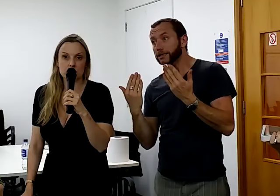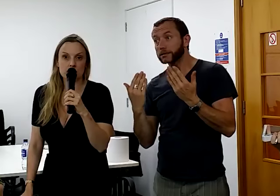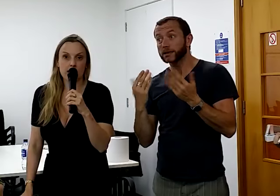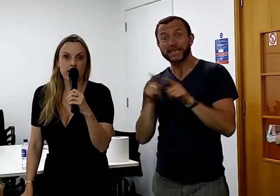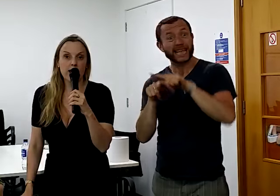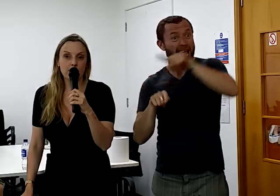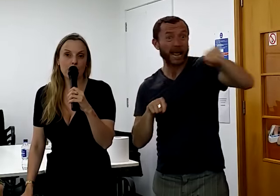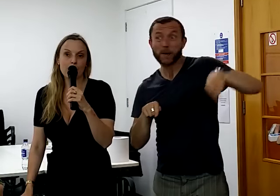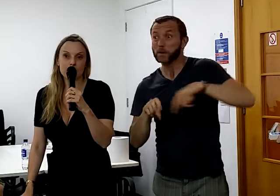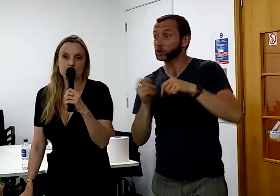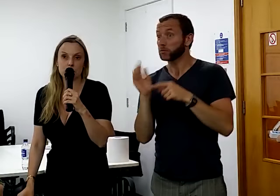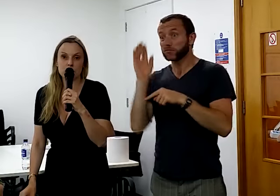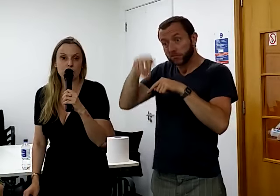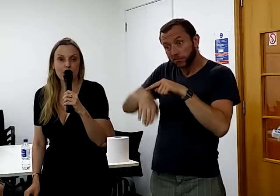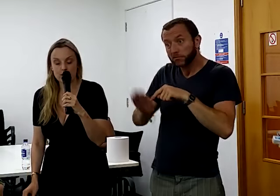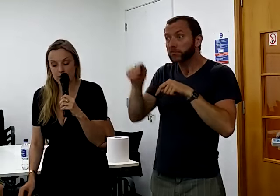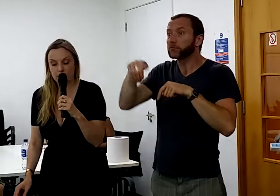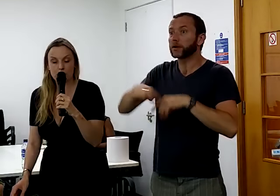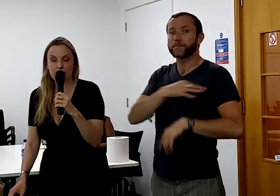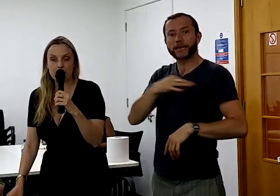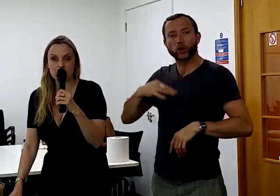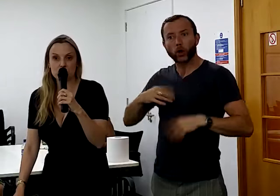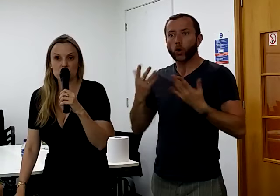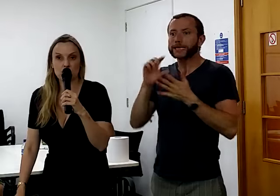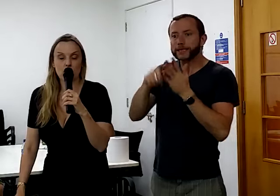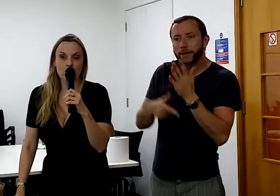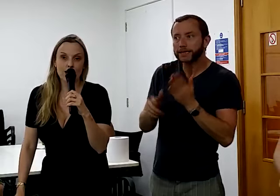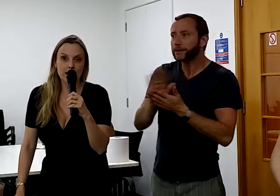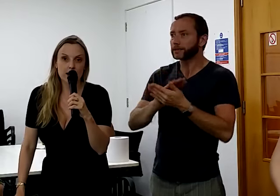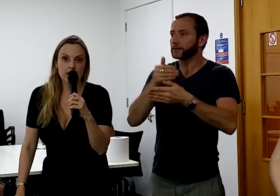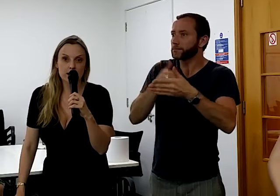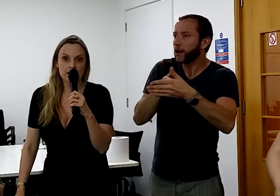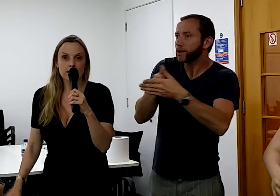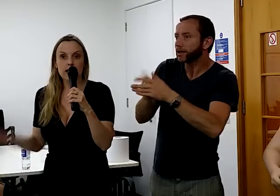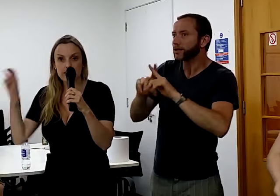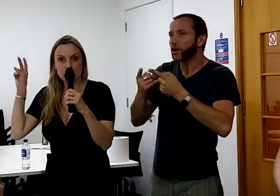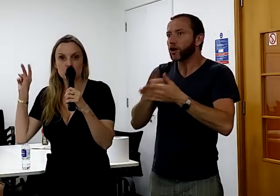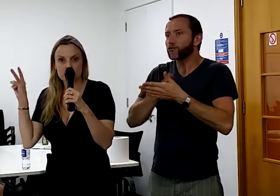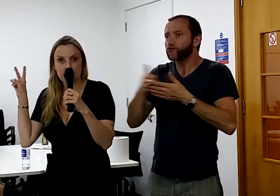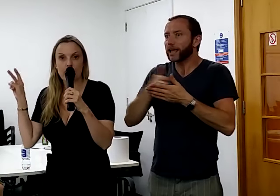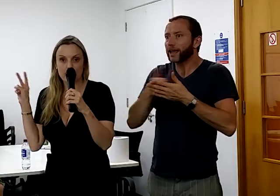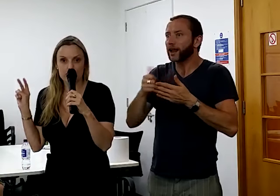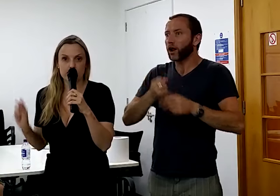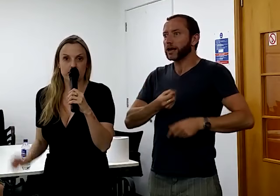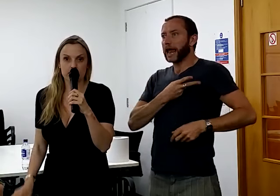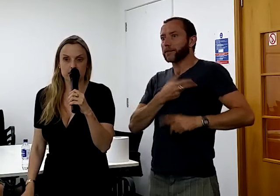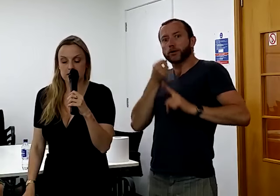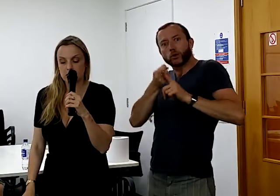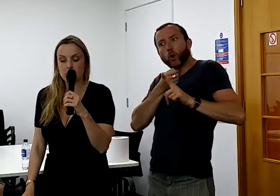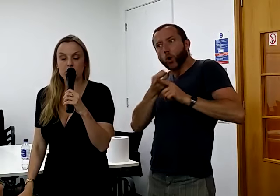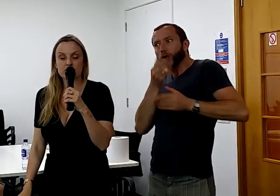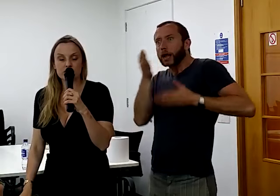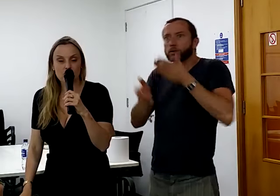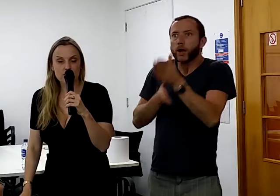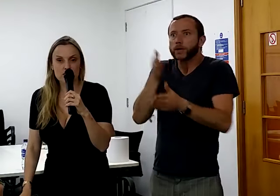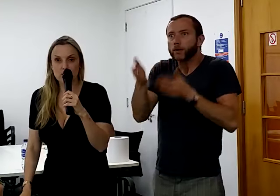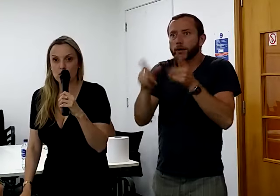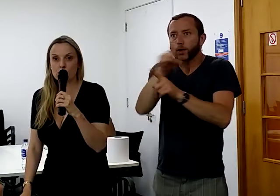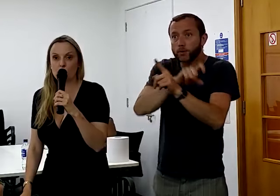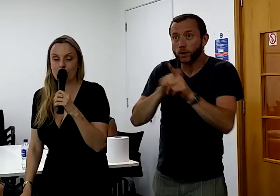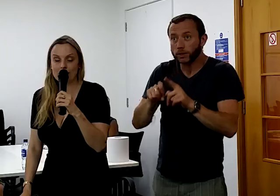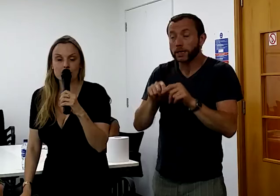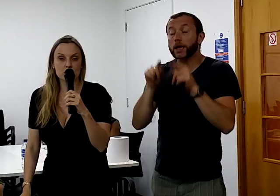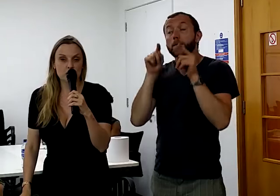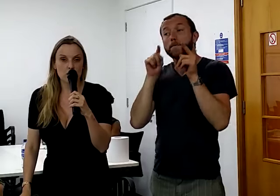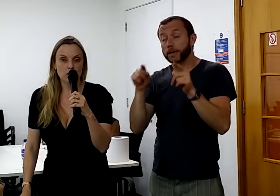fluctuating conditions and have barriers which prevent them from being able to do regular Labour doorstep canvassing. But there's so